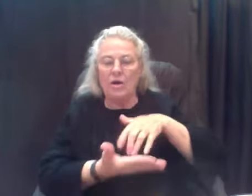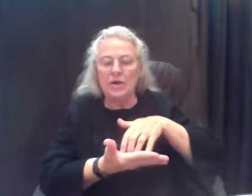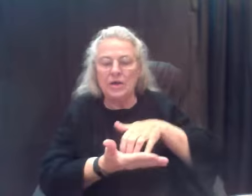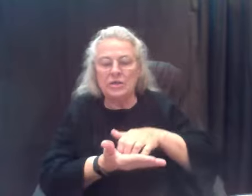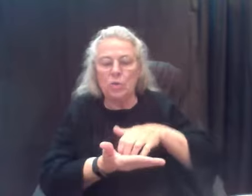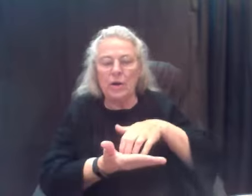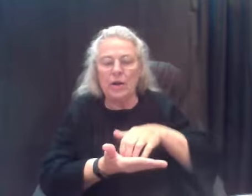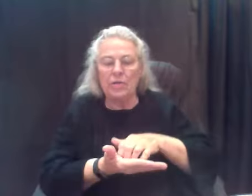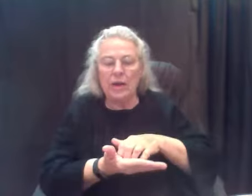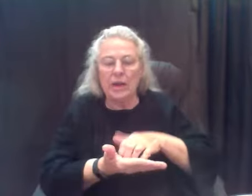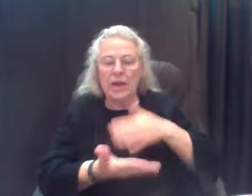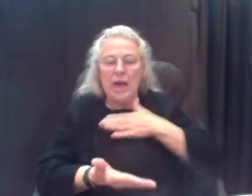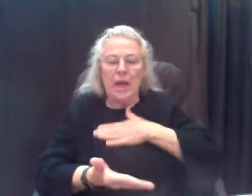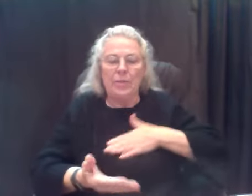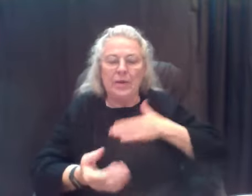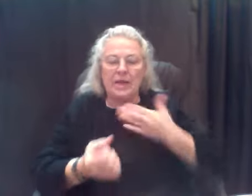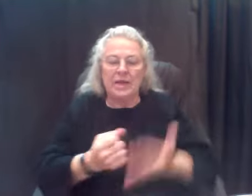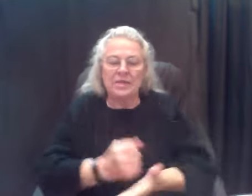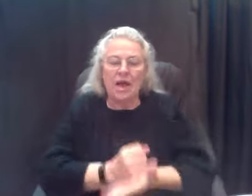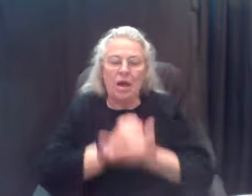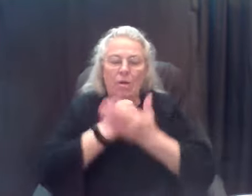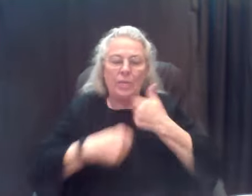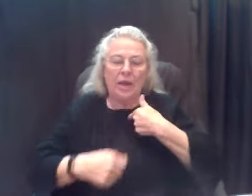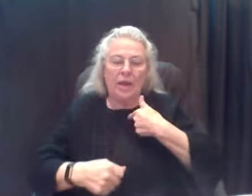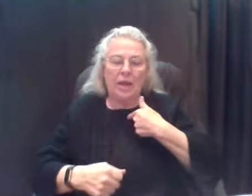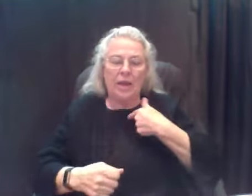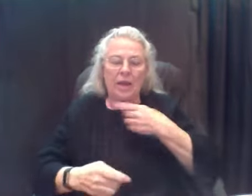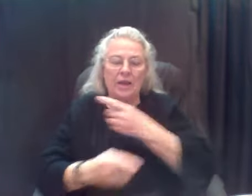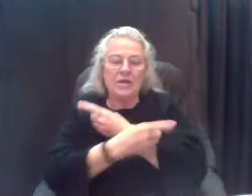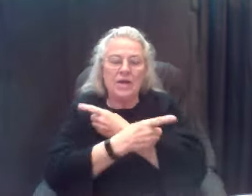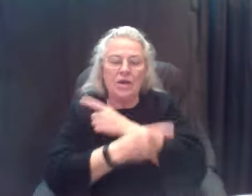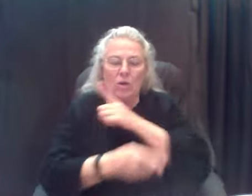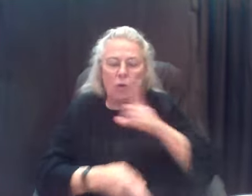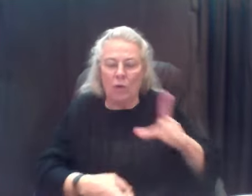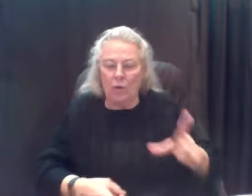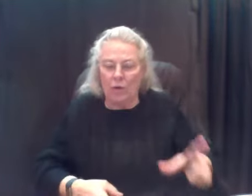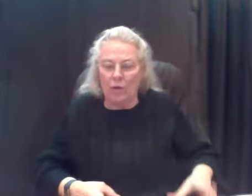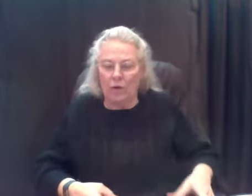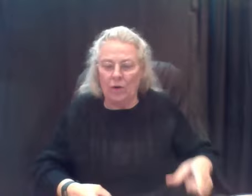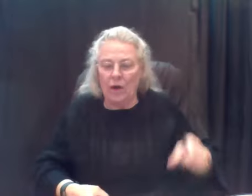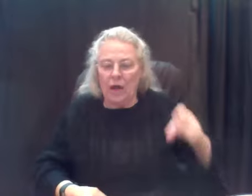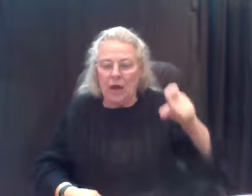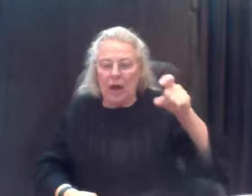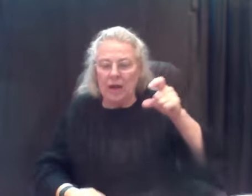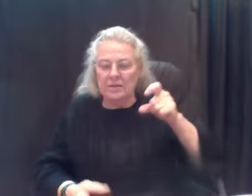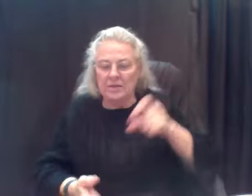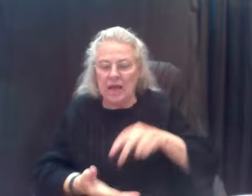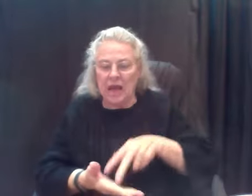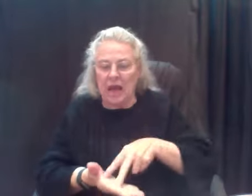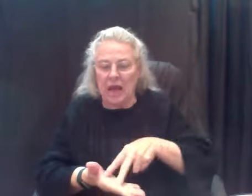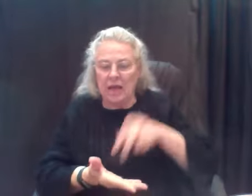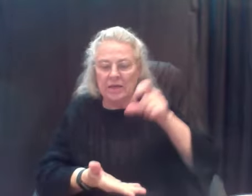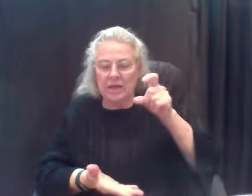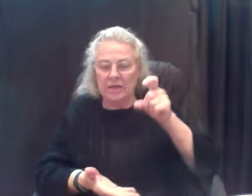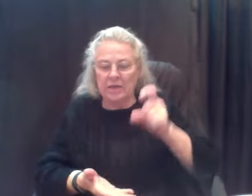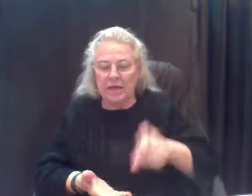is weary, please help me, dear Lord. I stand in need